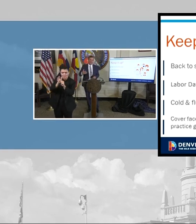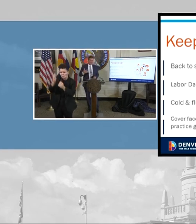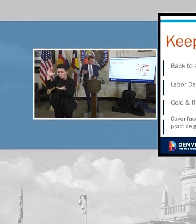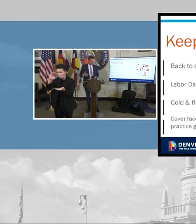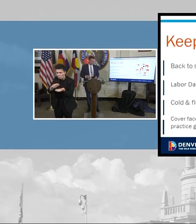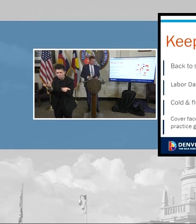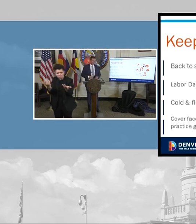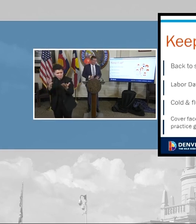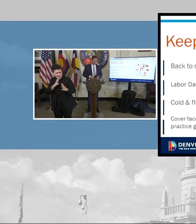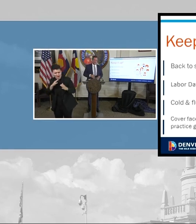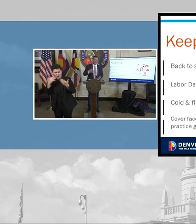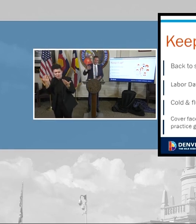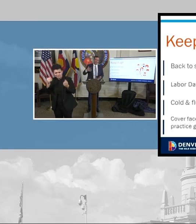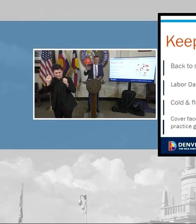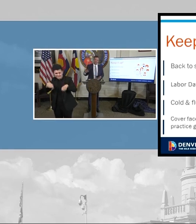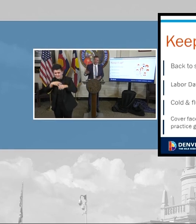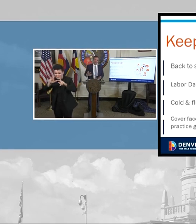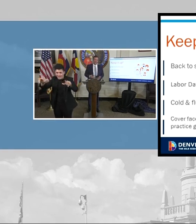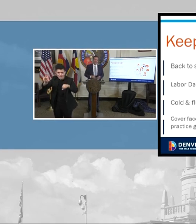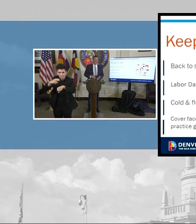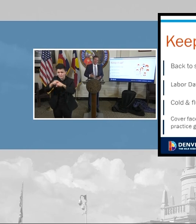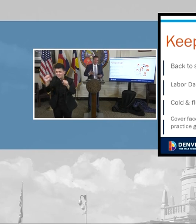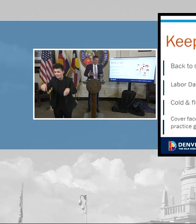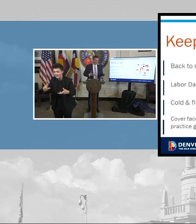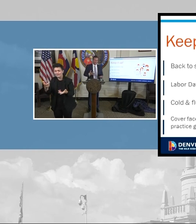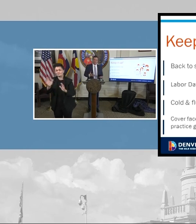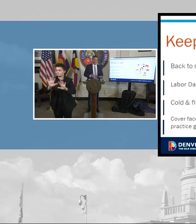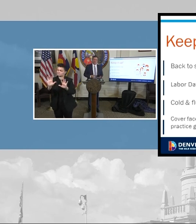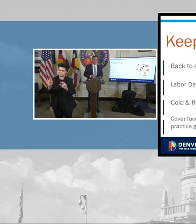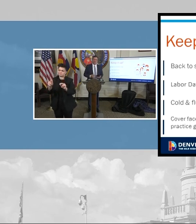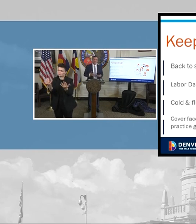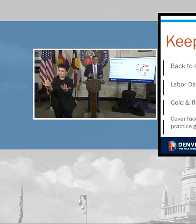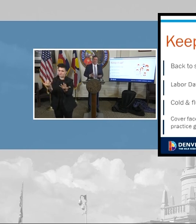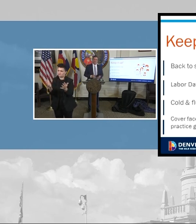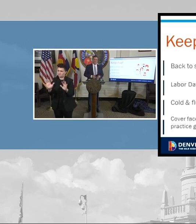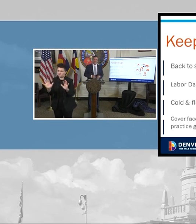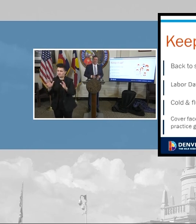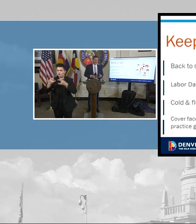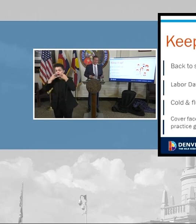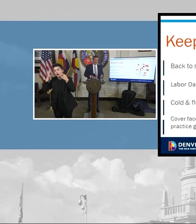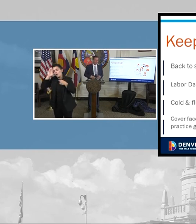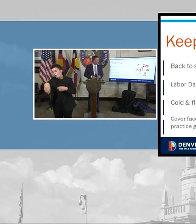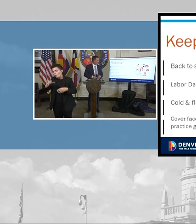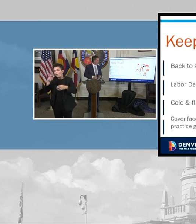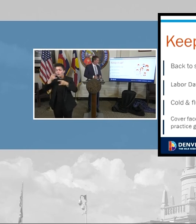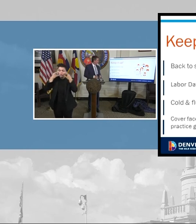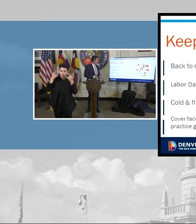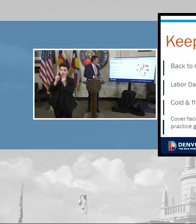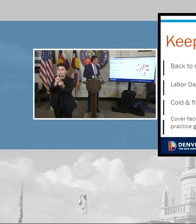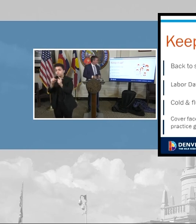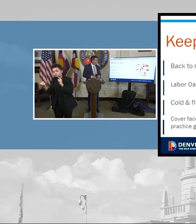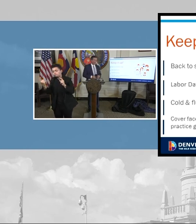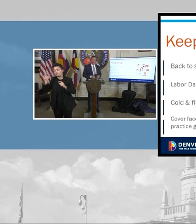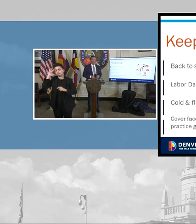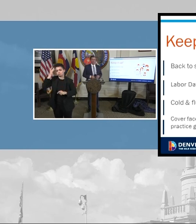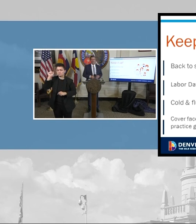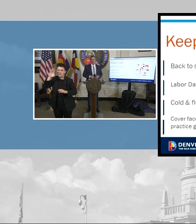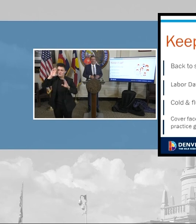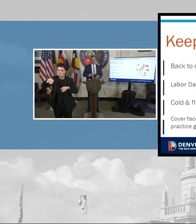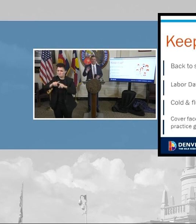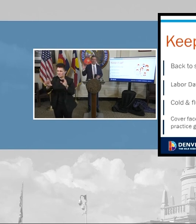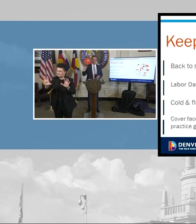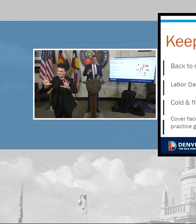are sometimes strenuous to comply with and face coverings are sometimes a bit of a hassle, if you will. But we've got a number